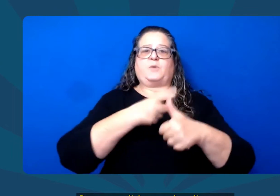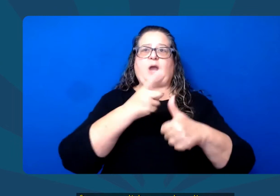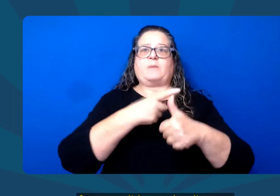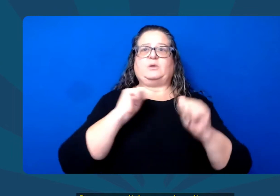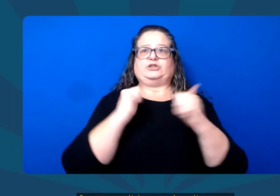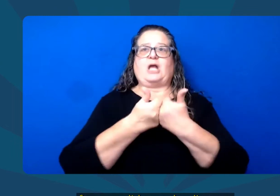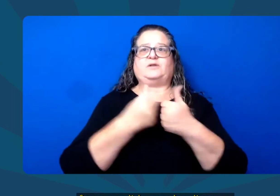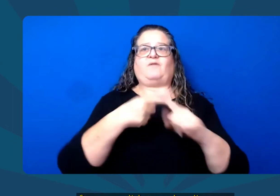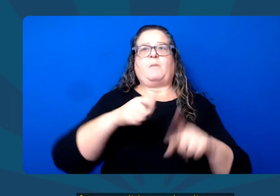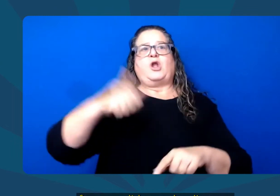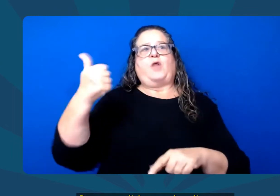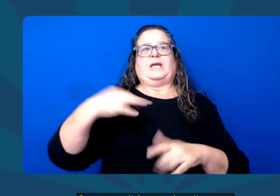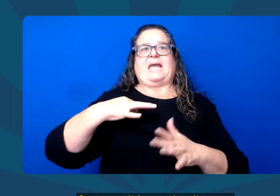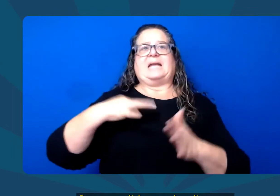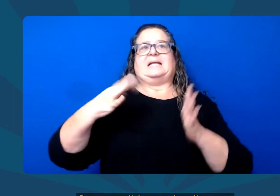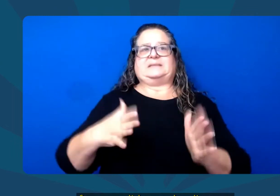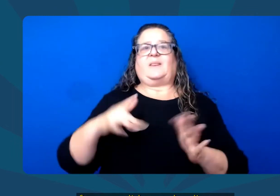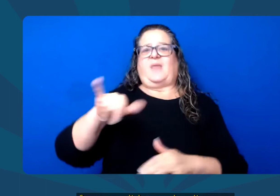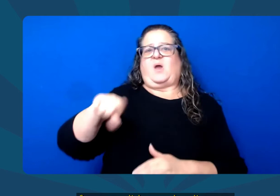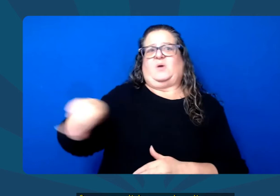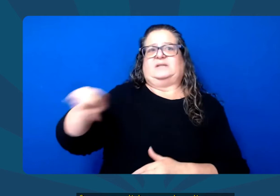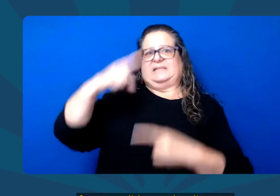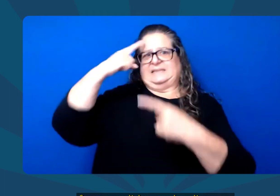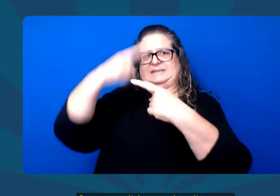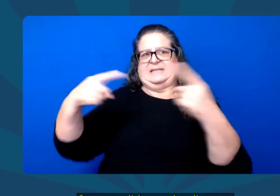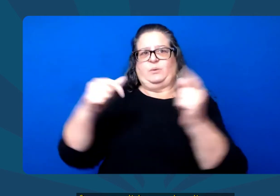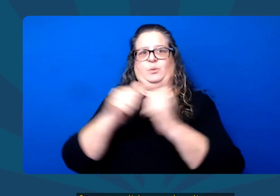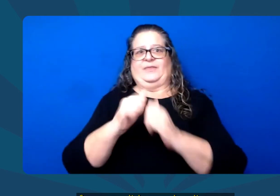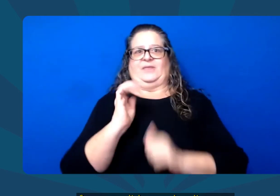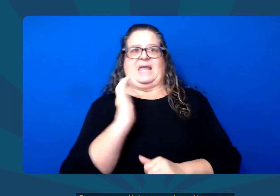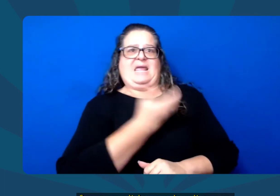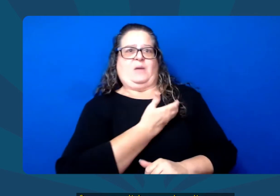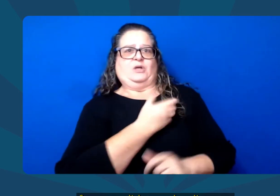from candidates who disagree with our conservative values.